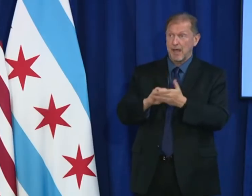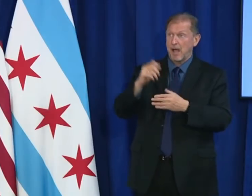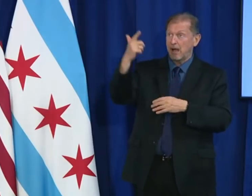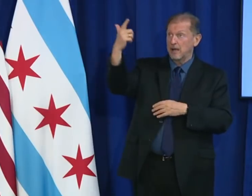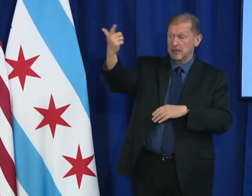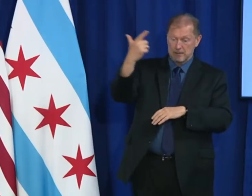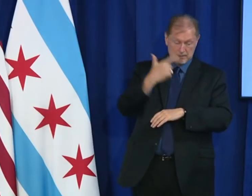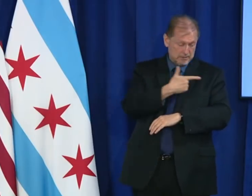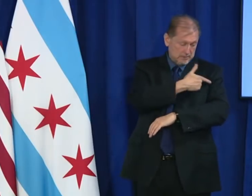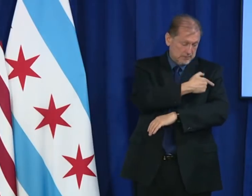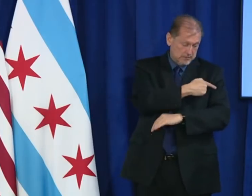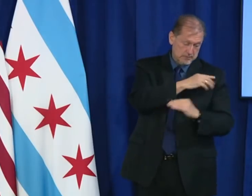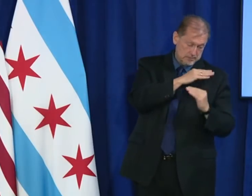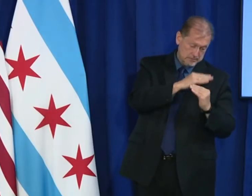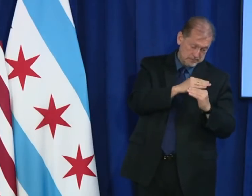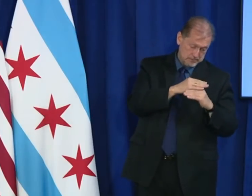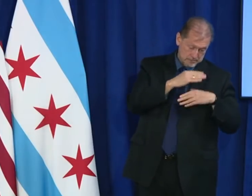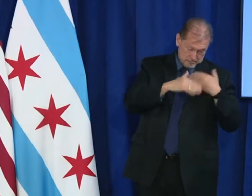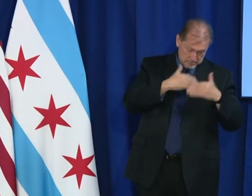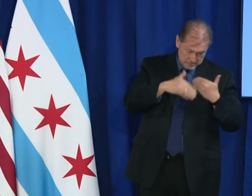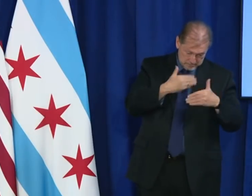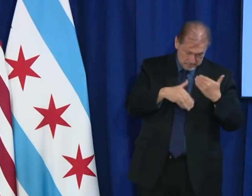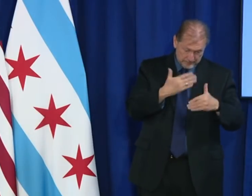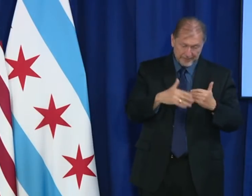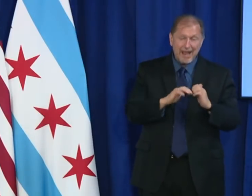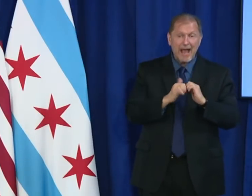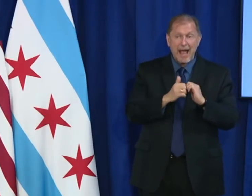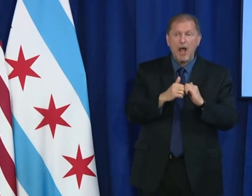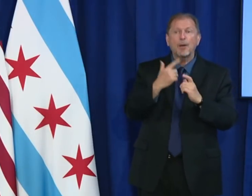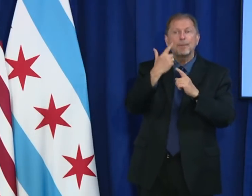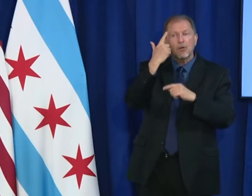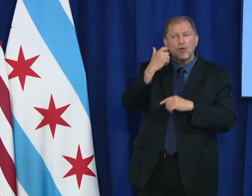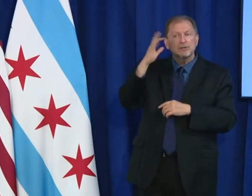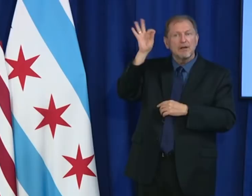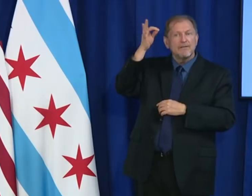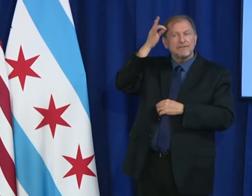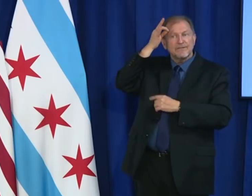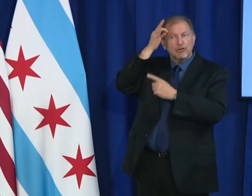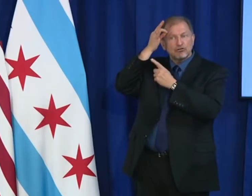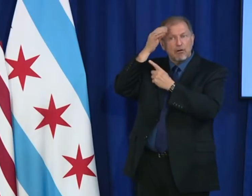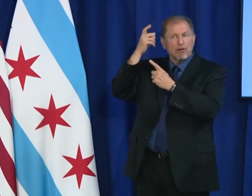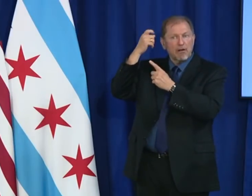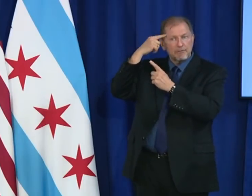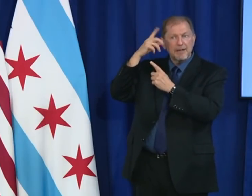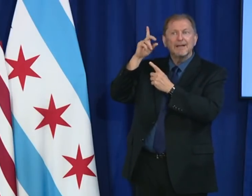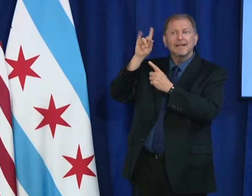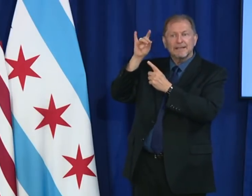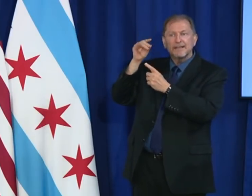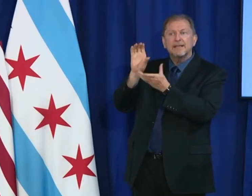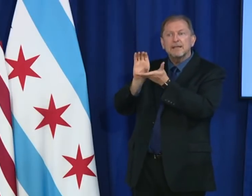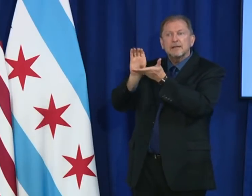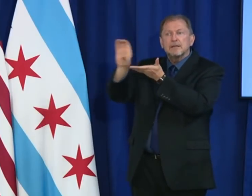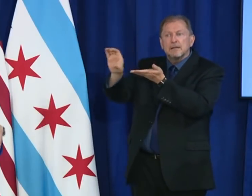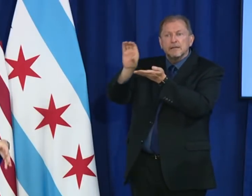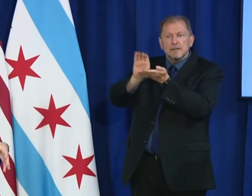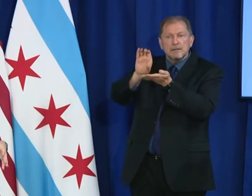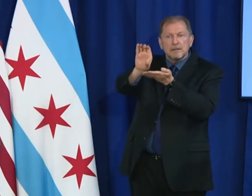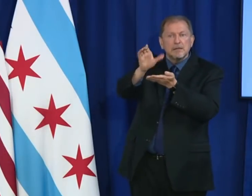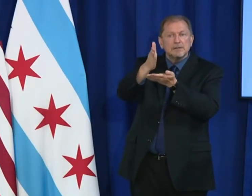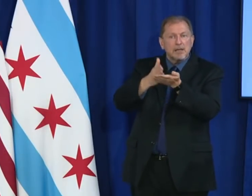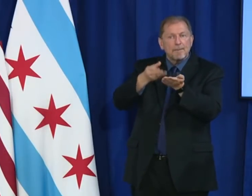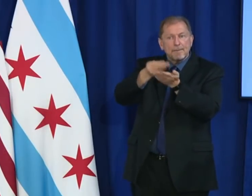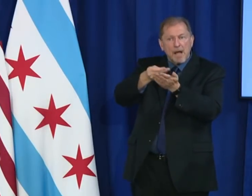has been safely accelerated is that the federal government invested in a number of these